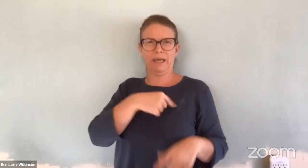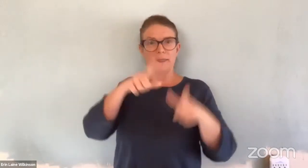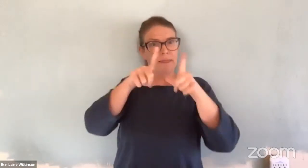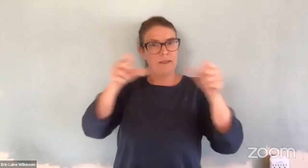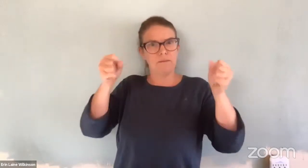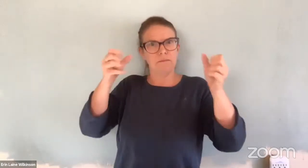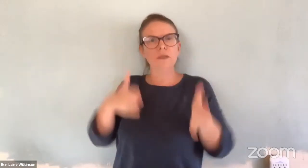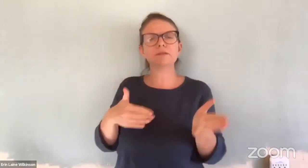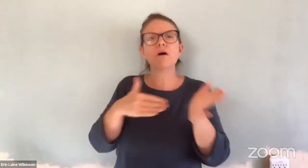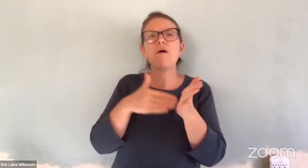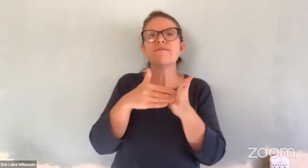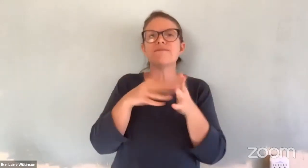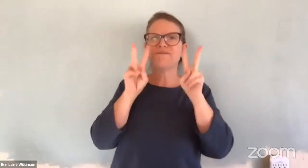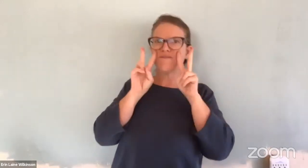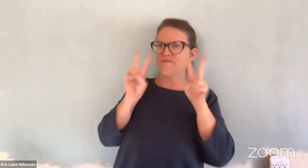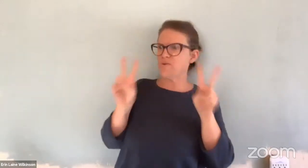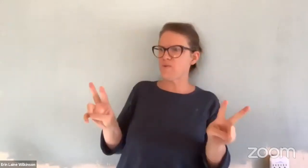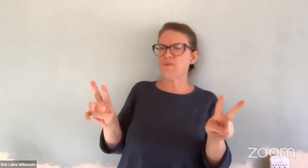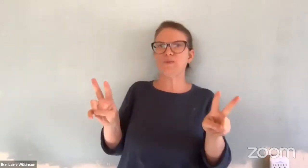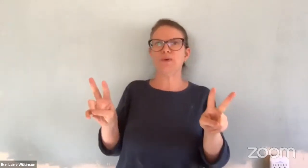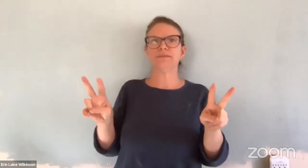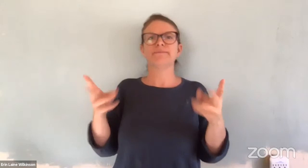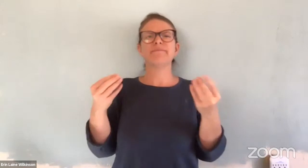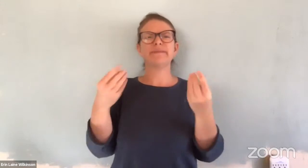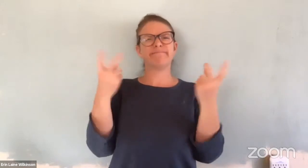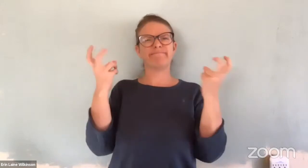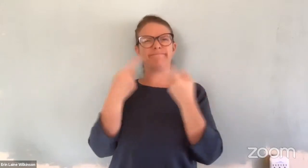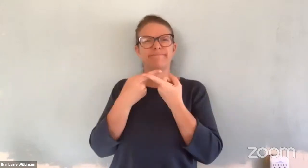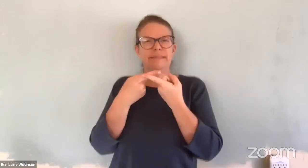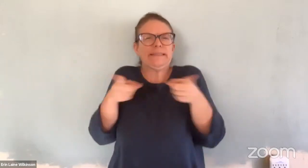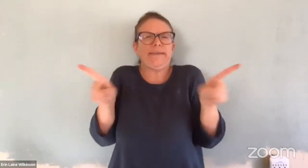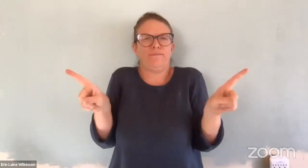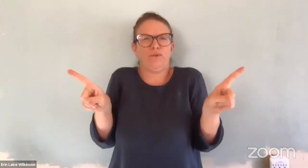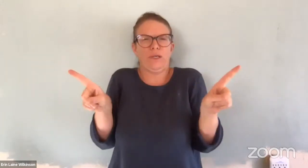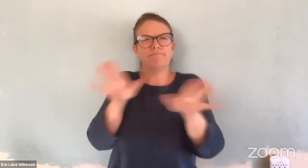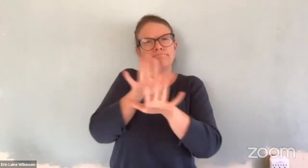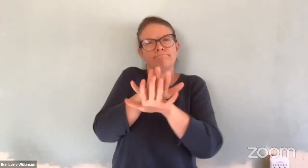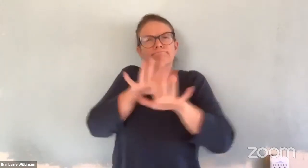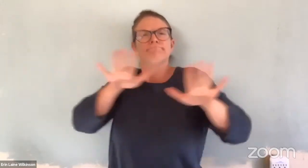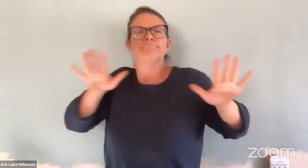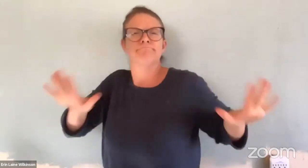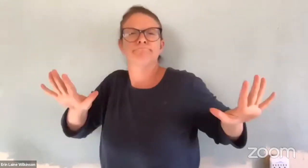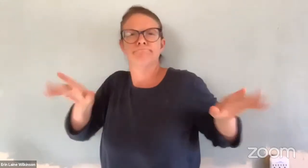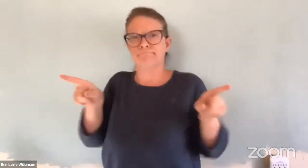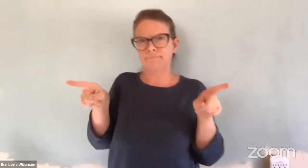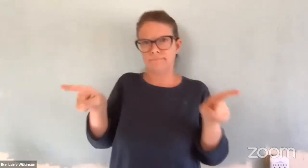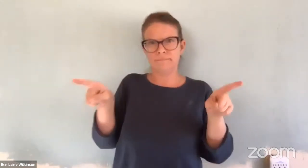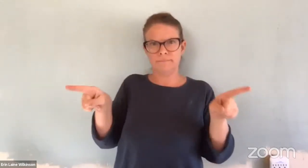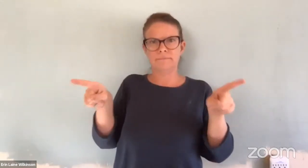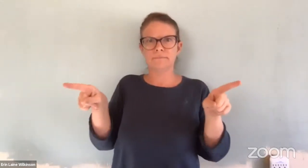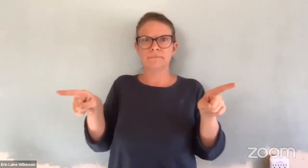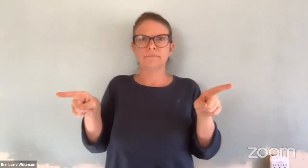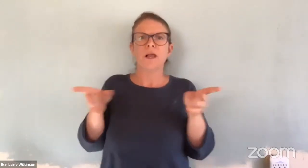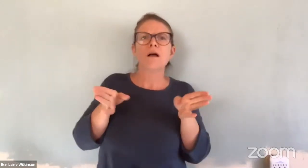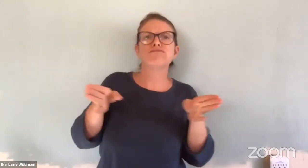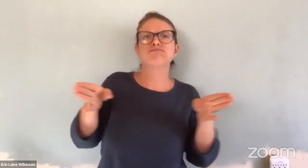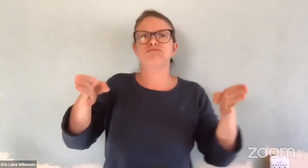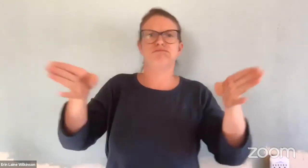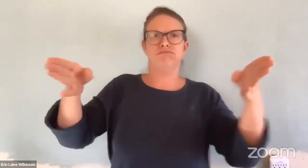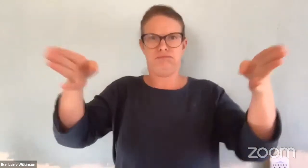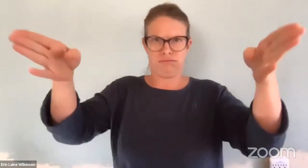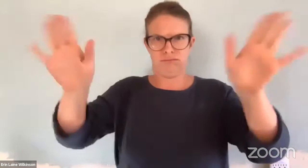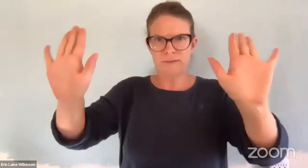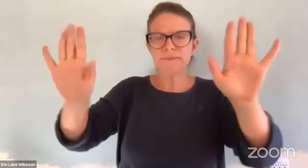So I'd like to take advantage of the time today to talk about something that I've noticed. I think linguists view these two types of sign languages